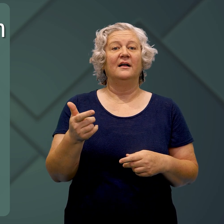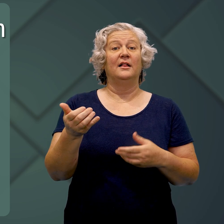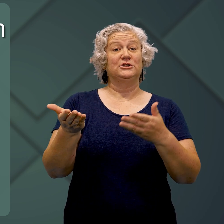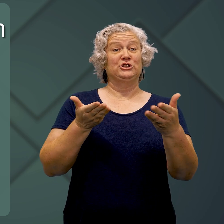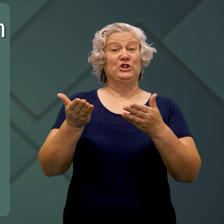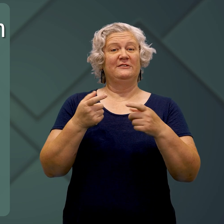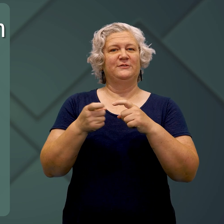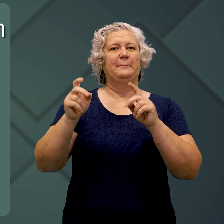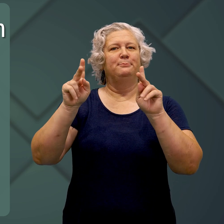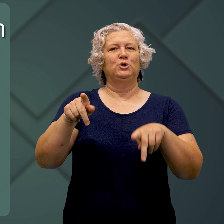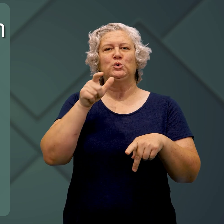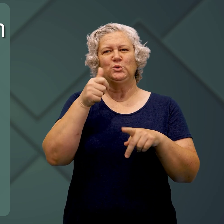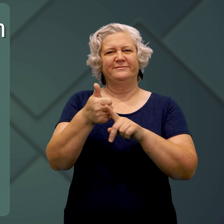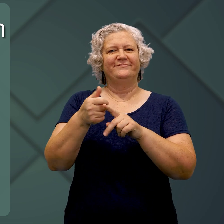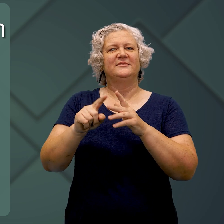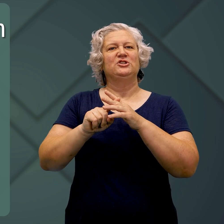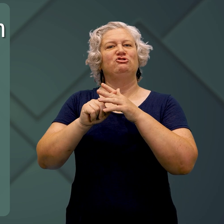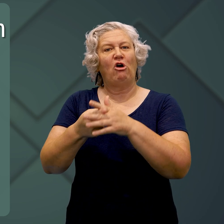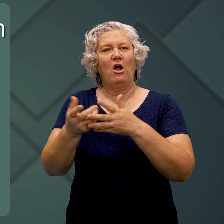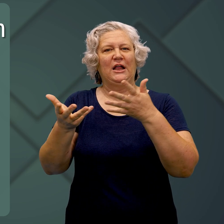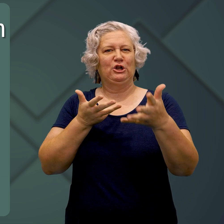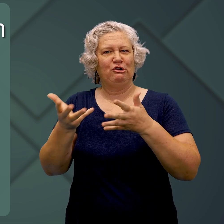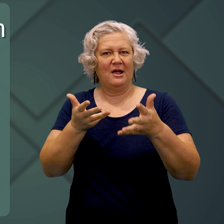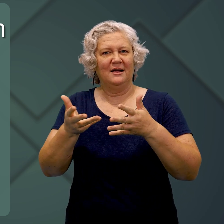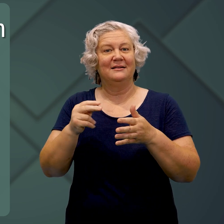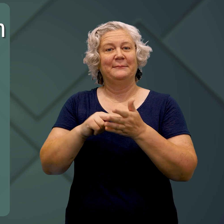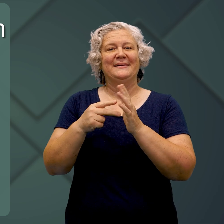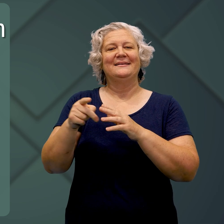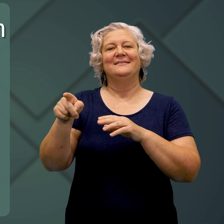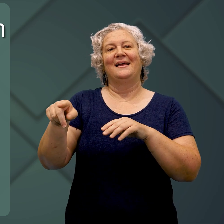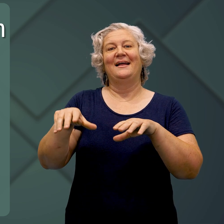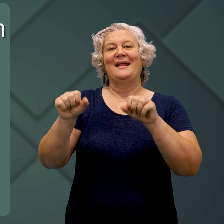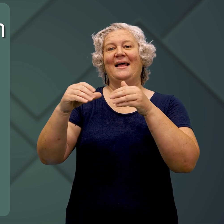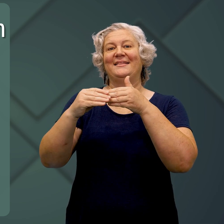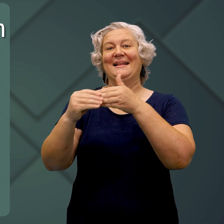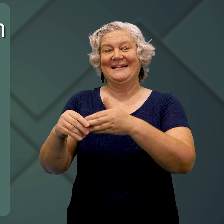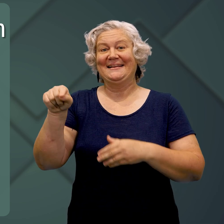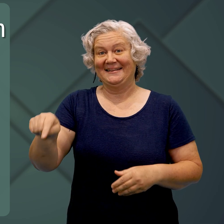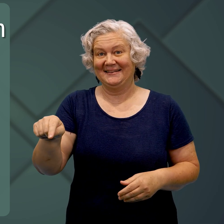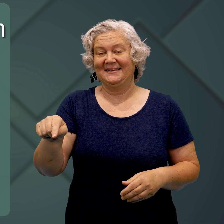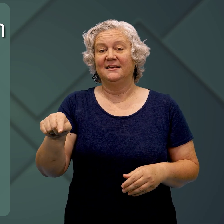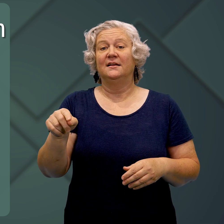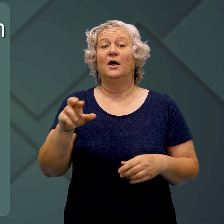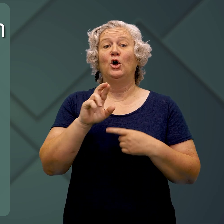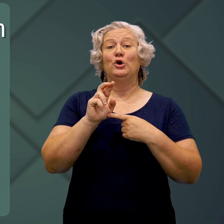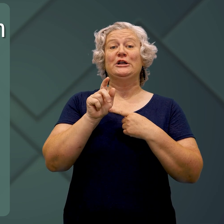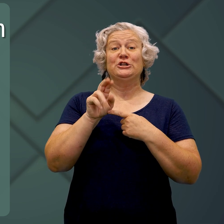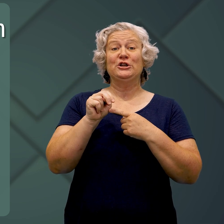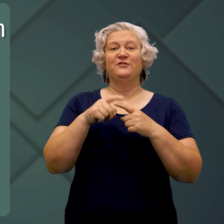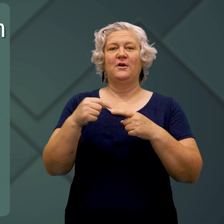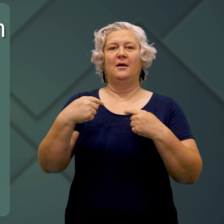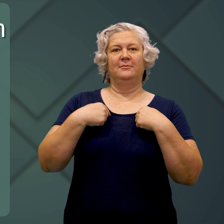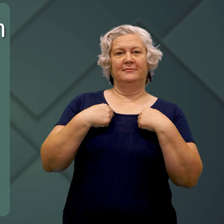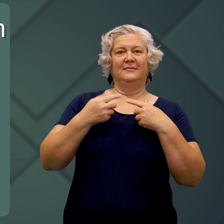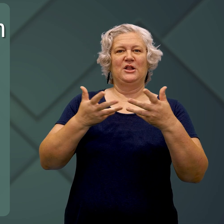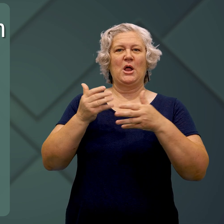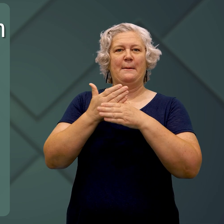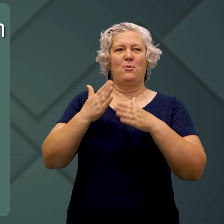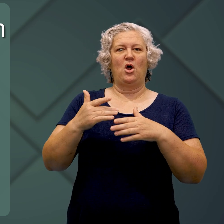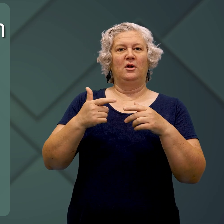The serve is from the person who's initiating the interaction, which means they're taking the lead. The return is from the interaction partner, following